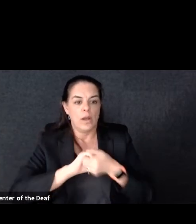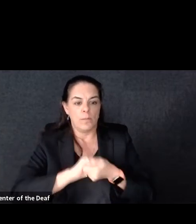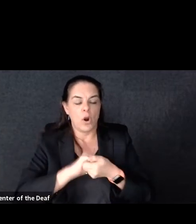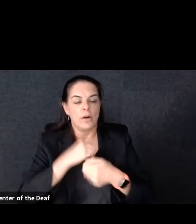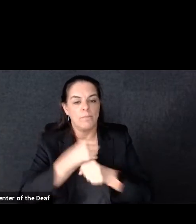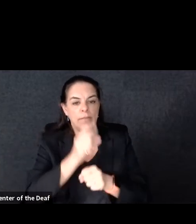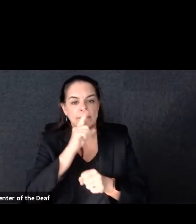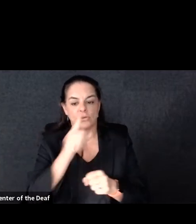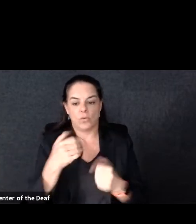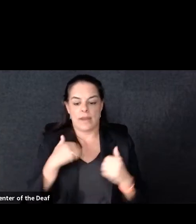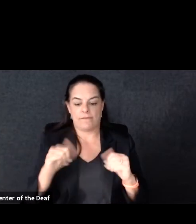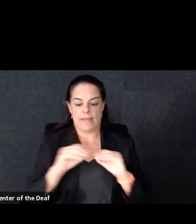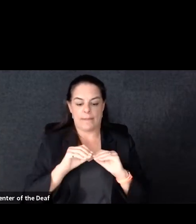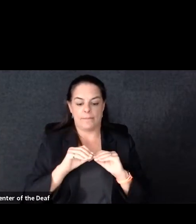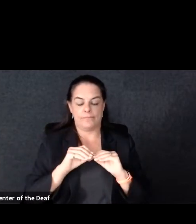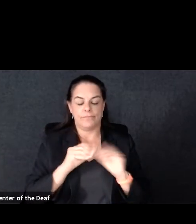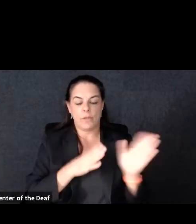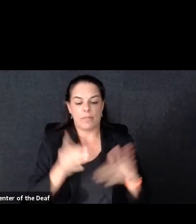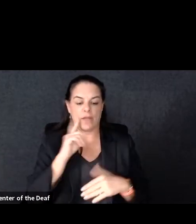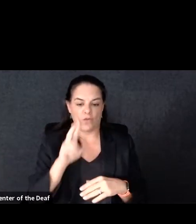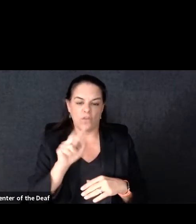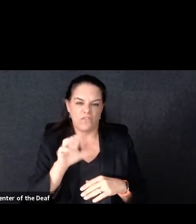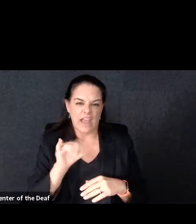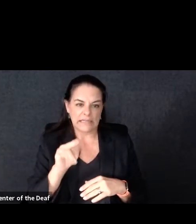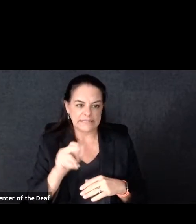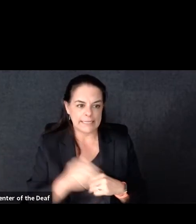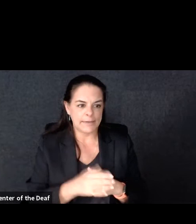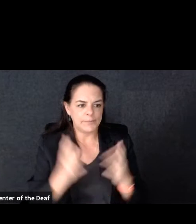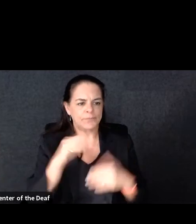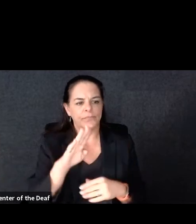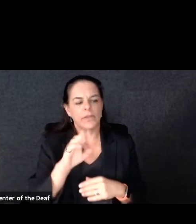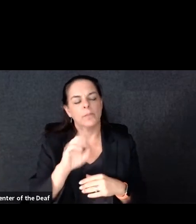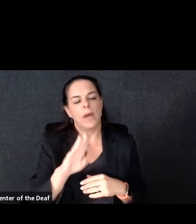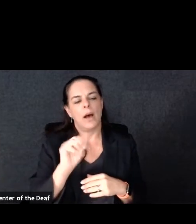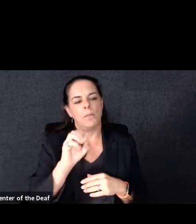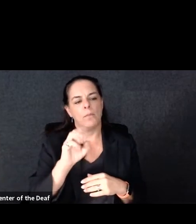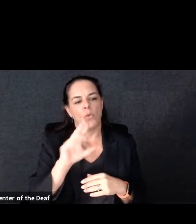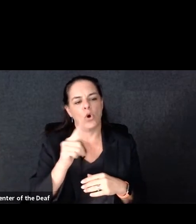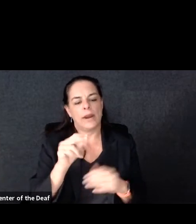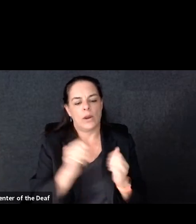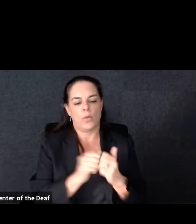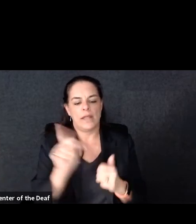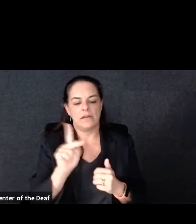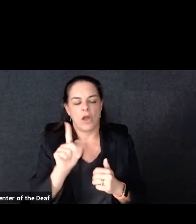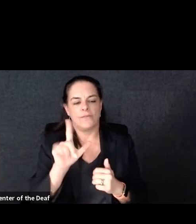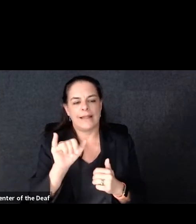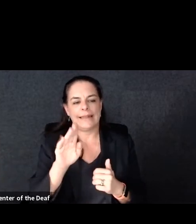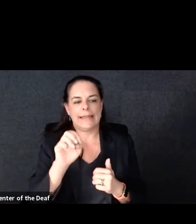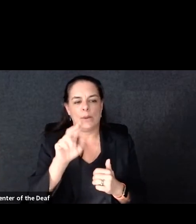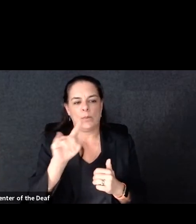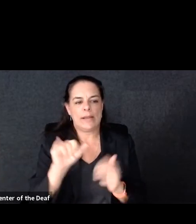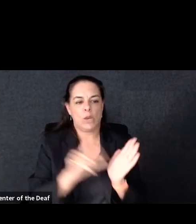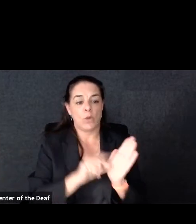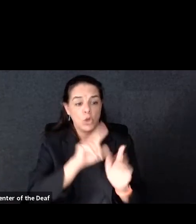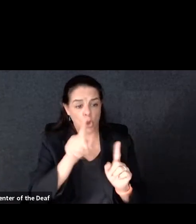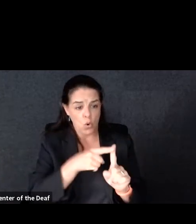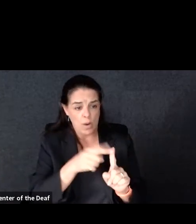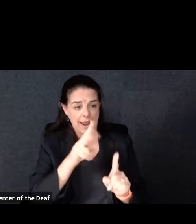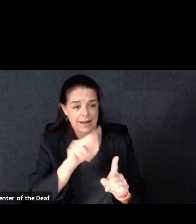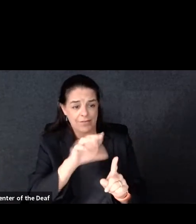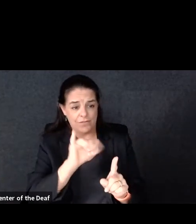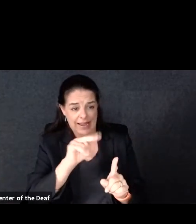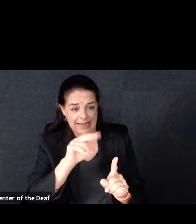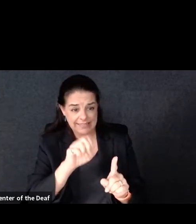get that vaccine out from there. From Bob Morgan with the Knoxville Liberty Press, when vaccines are available, will they come from the state